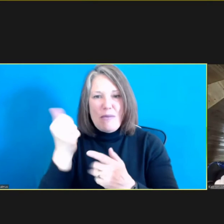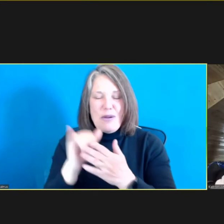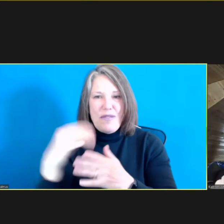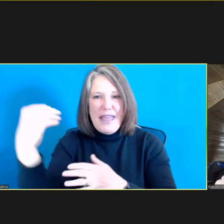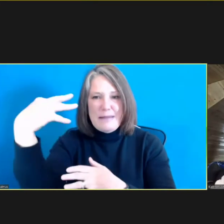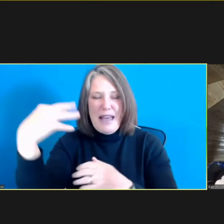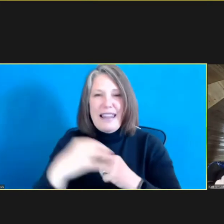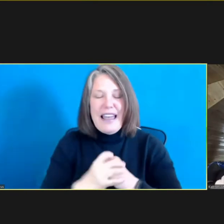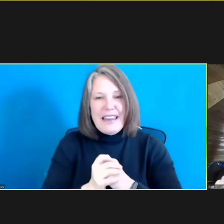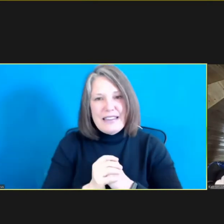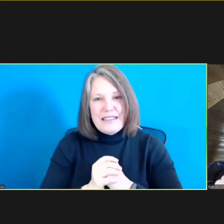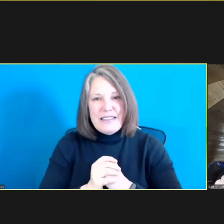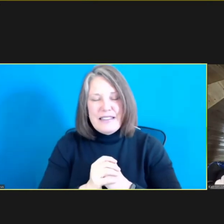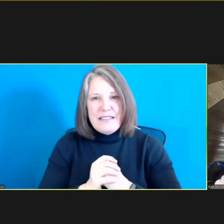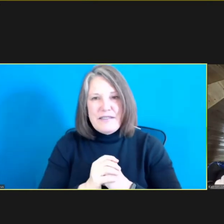spotlight.